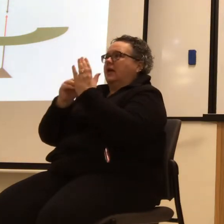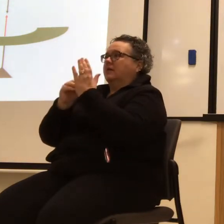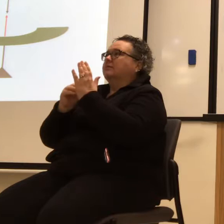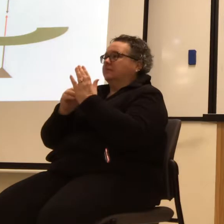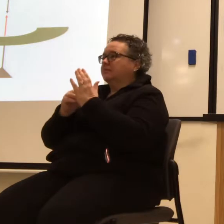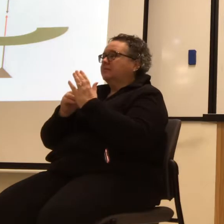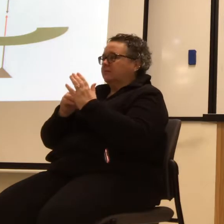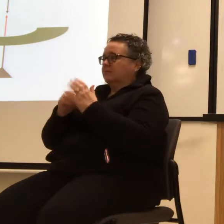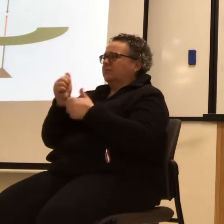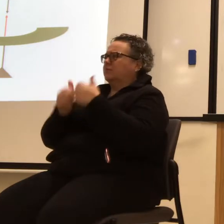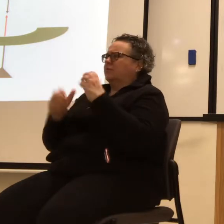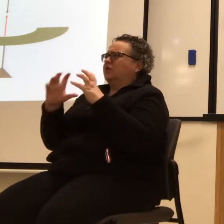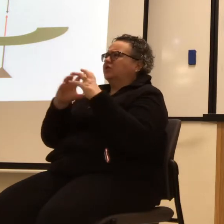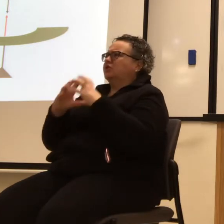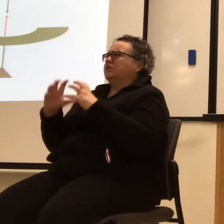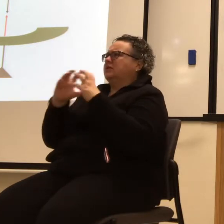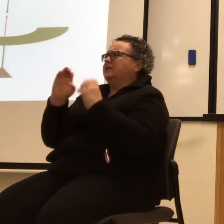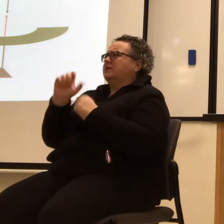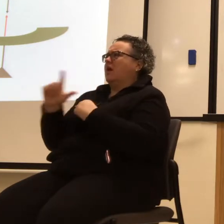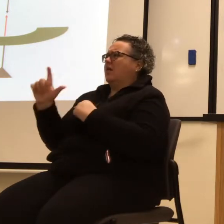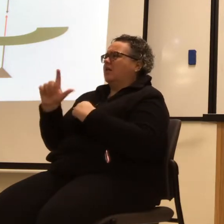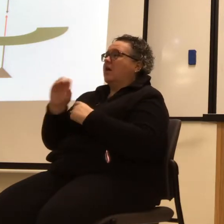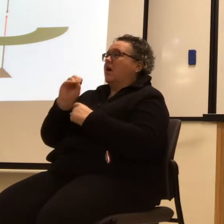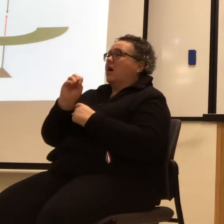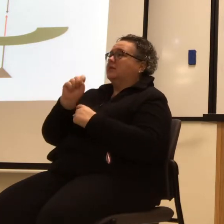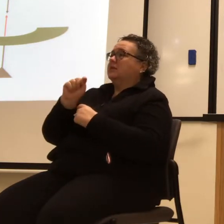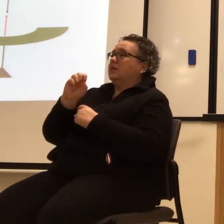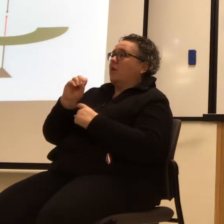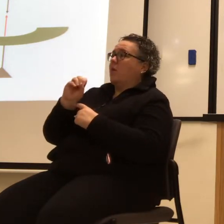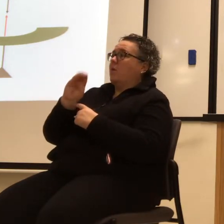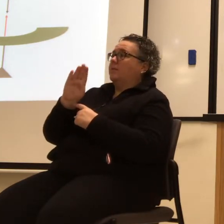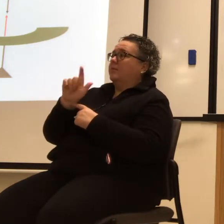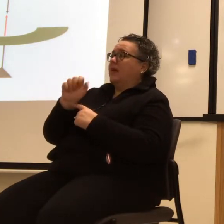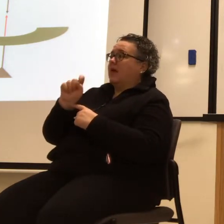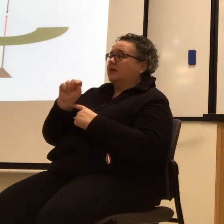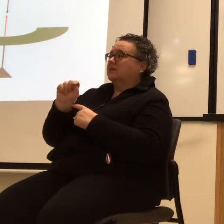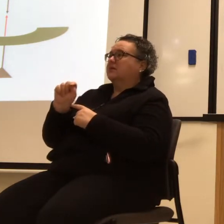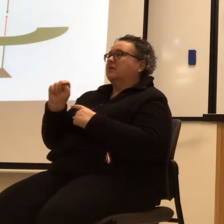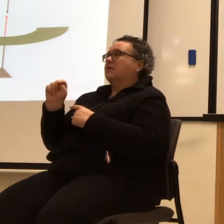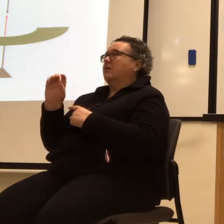Which cell, osteoblast or osteoclast, did the sealed zone refer to?